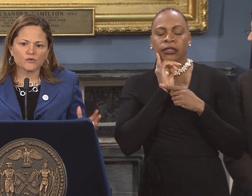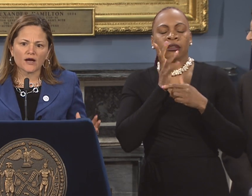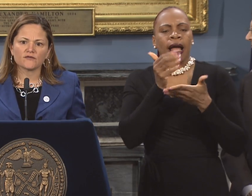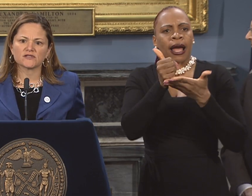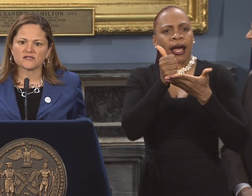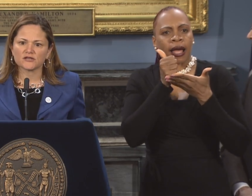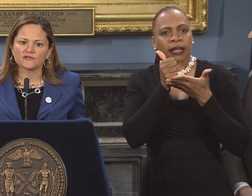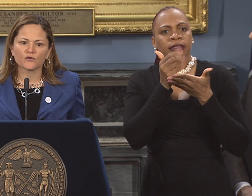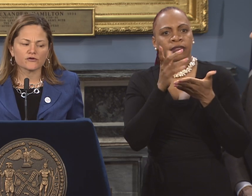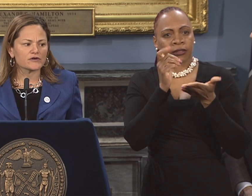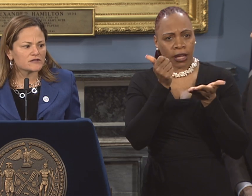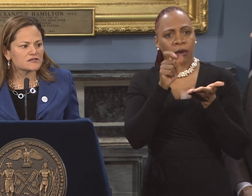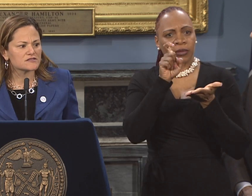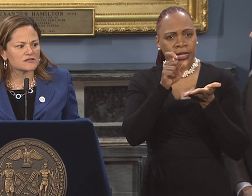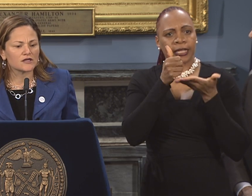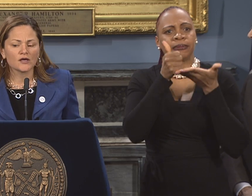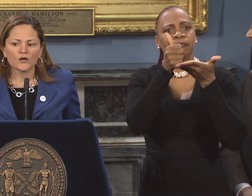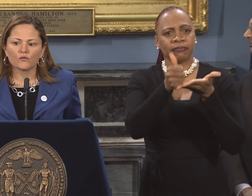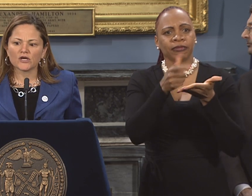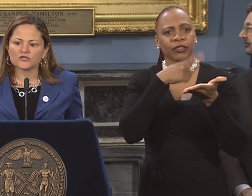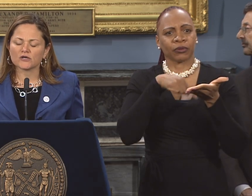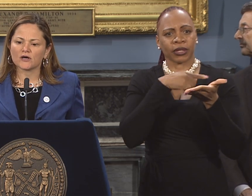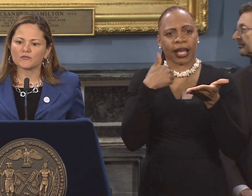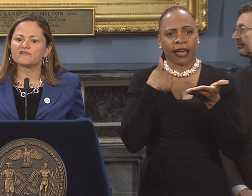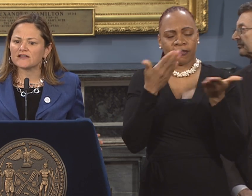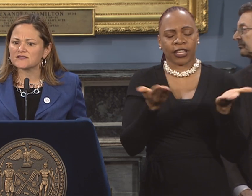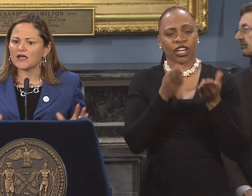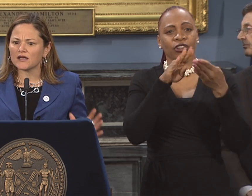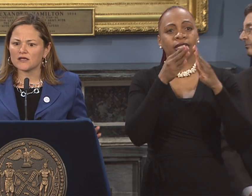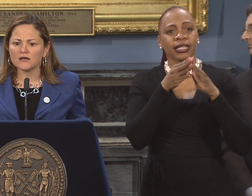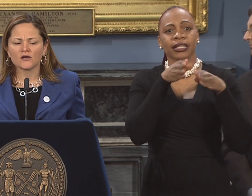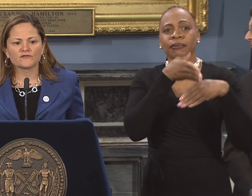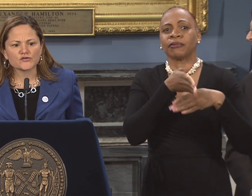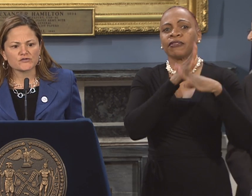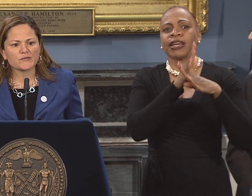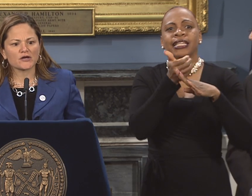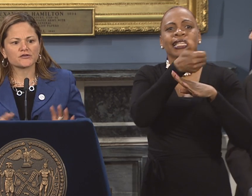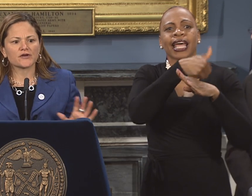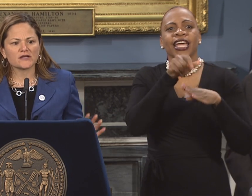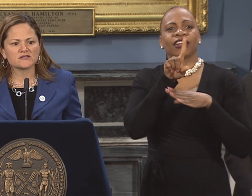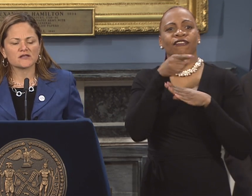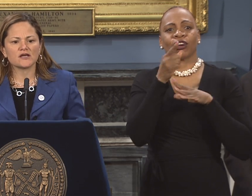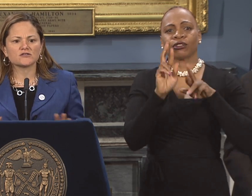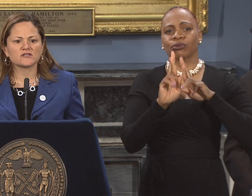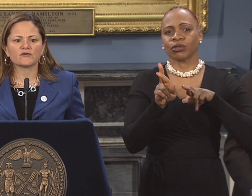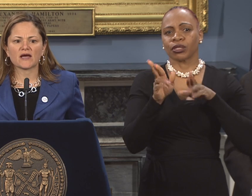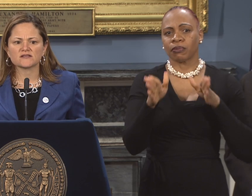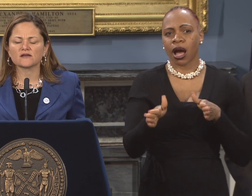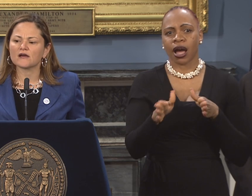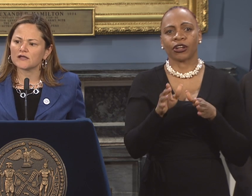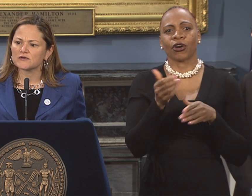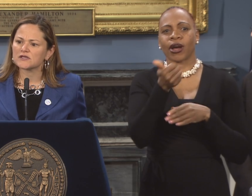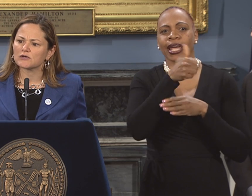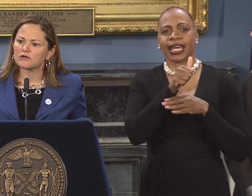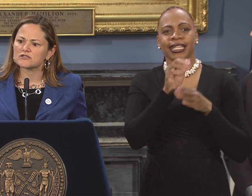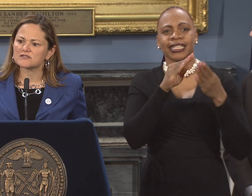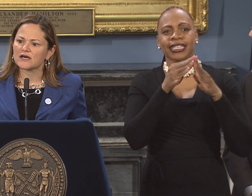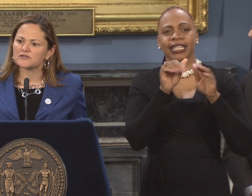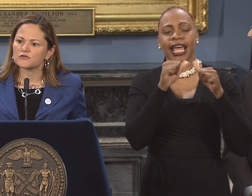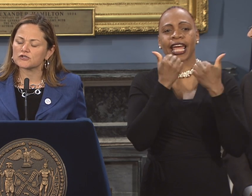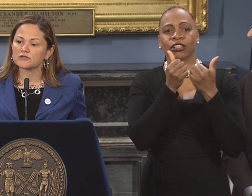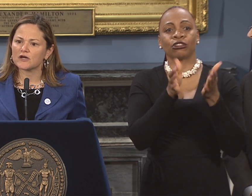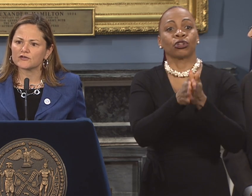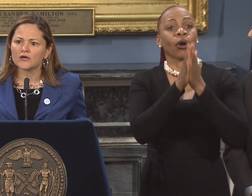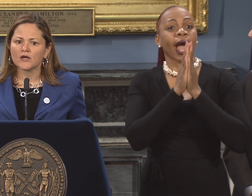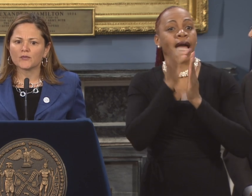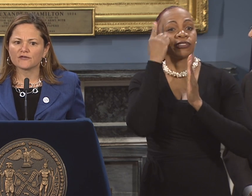because we do have an executive order in this city which prevents any first responder, any city agency from asking anyone's immigration